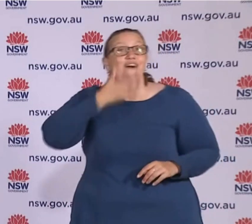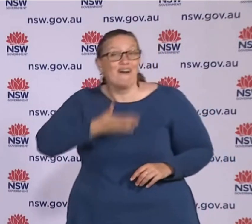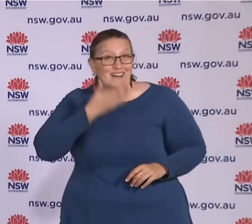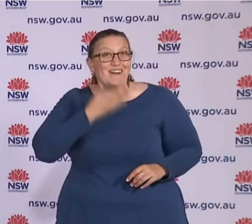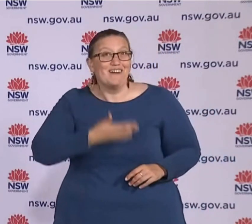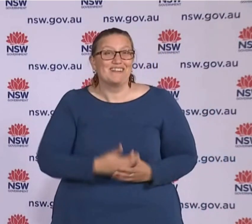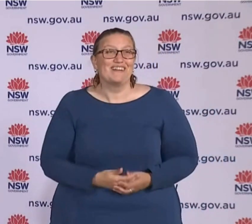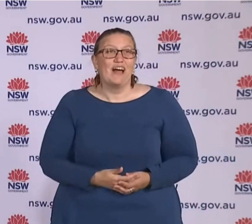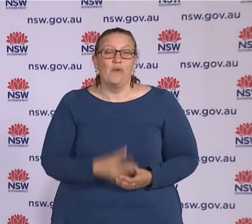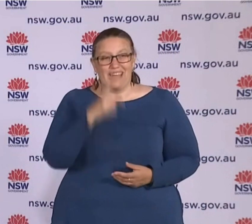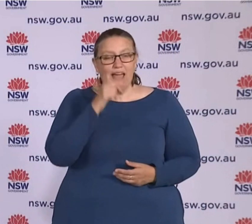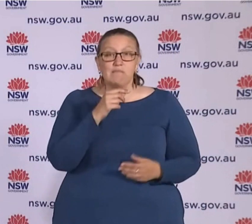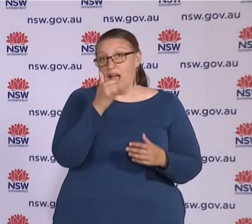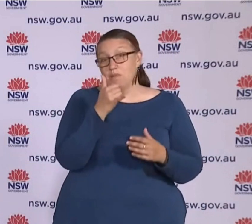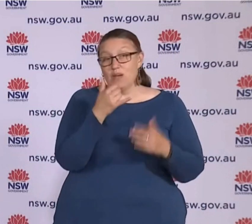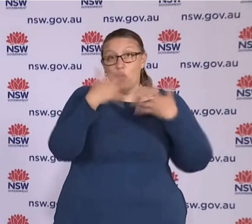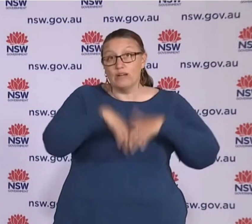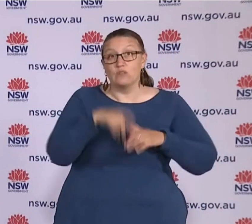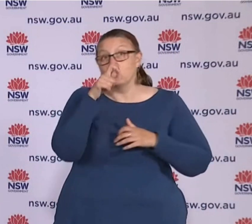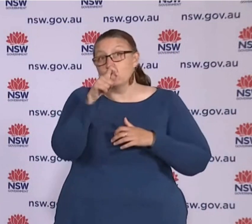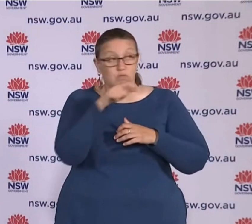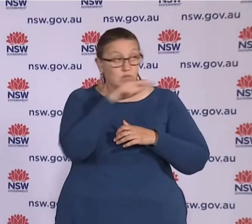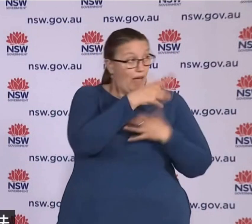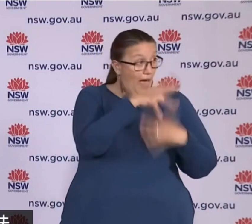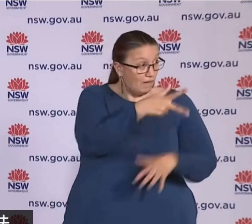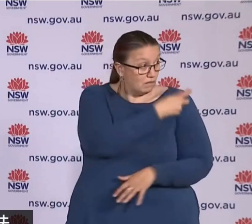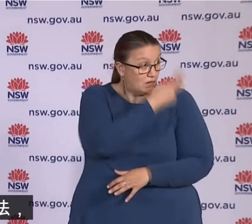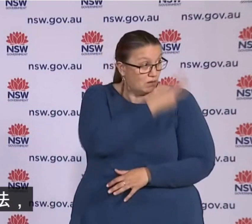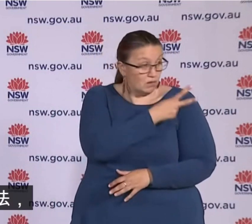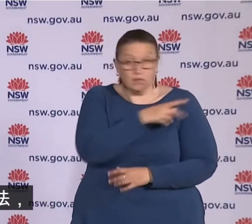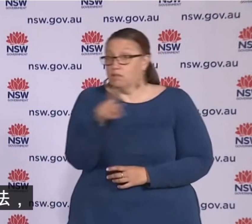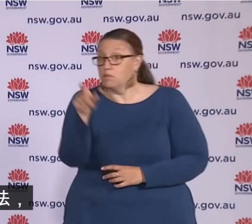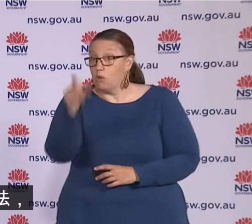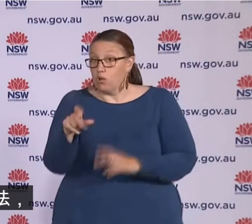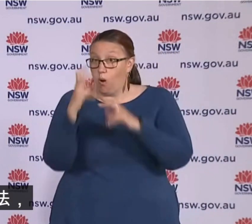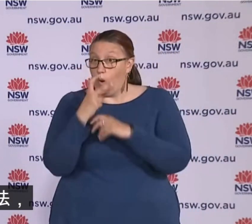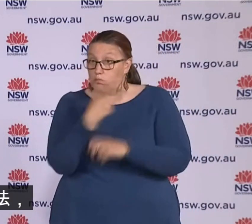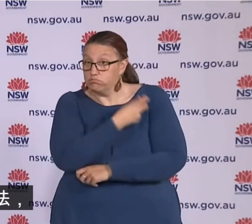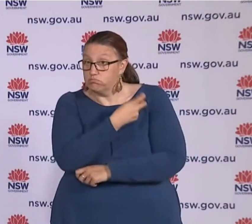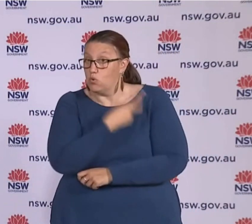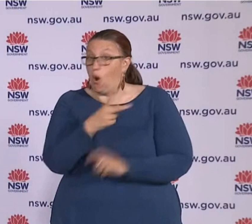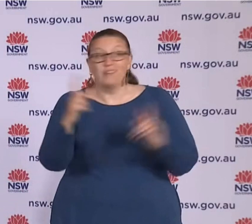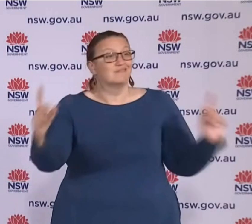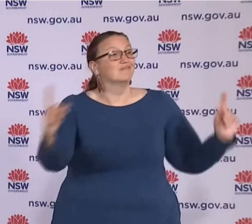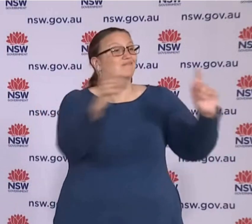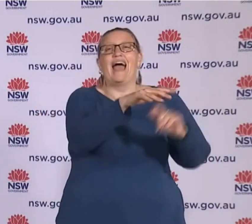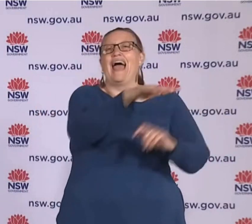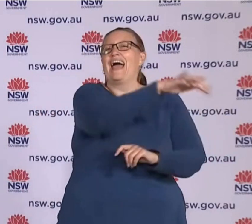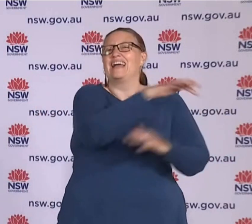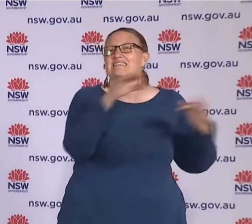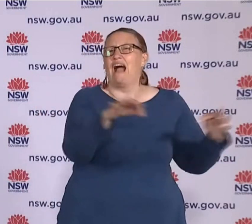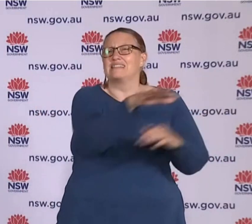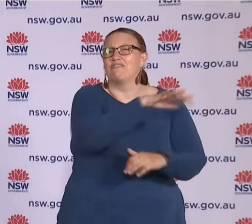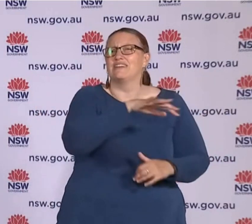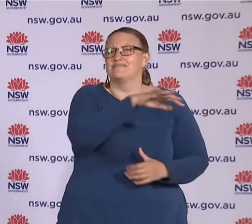care outbreaks at this time. So we are taking a very cautious approach, but we do really recognise the impact it is having on families.